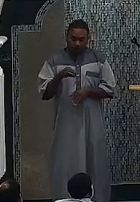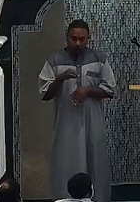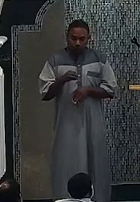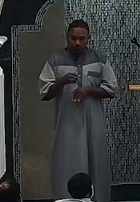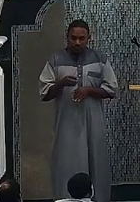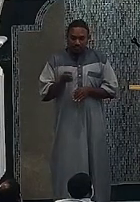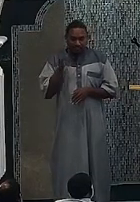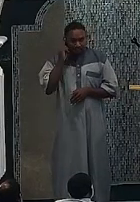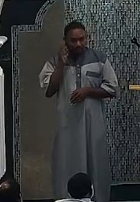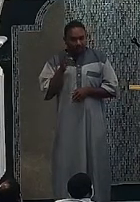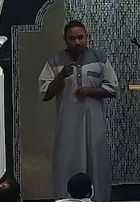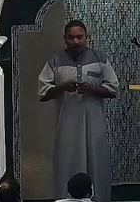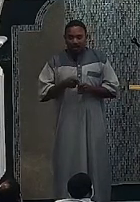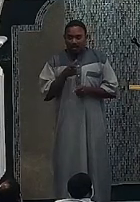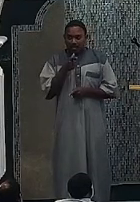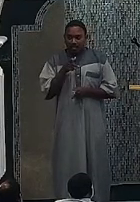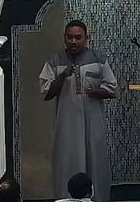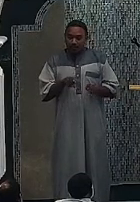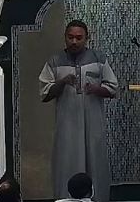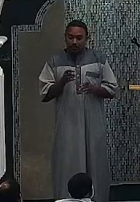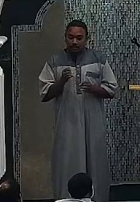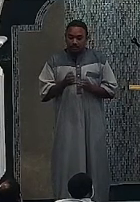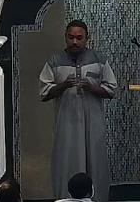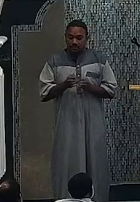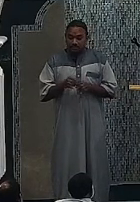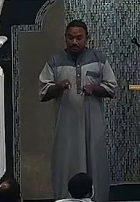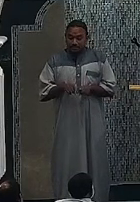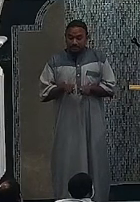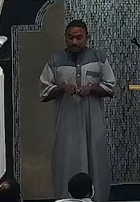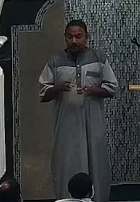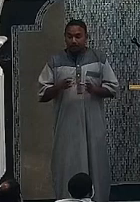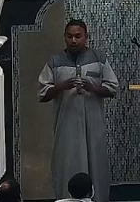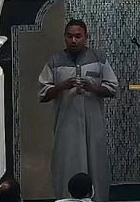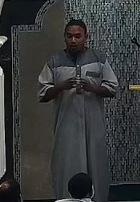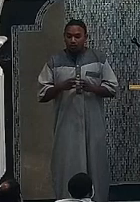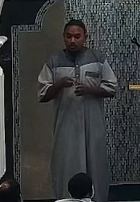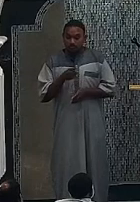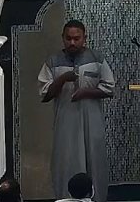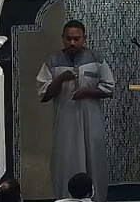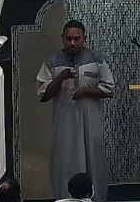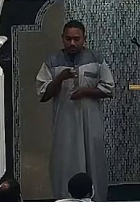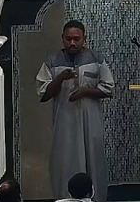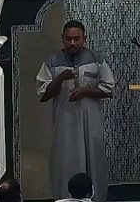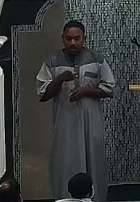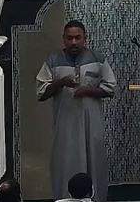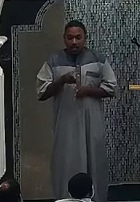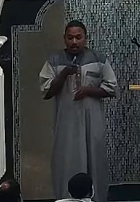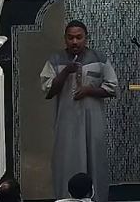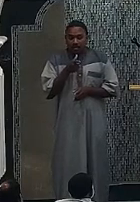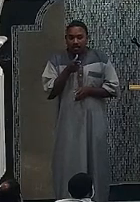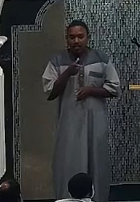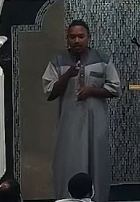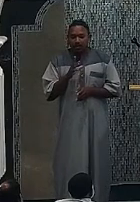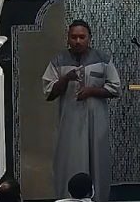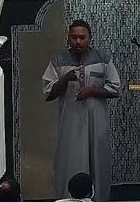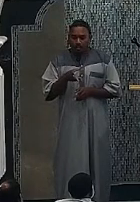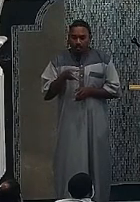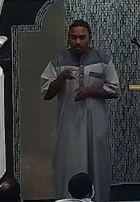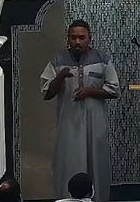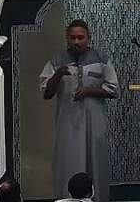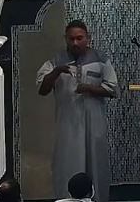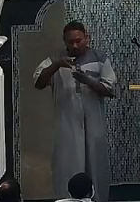hearing learners will learn that the deaf are no different to us. They just speak a different